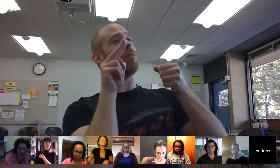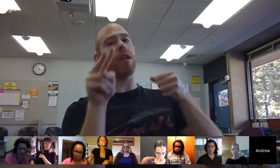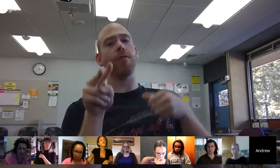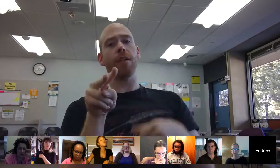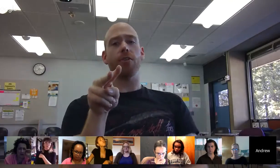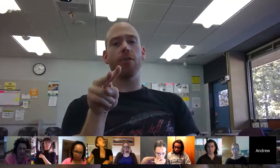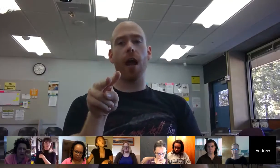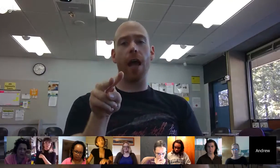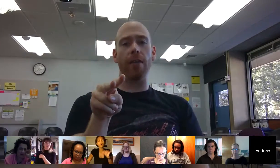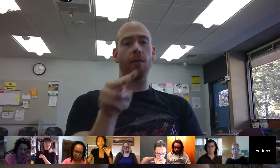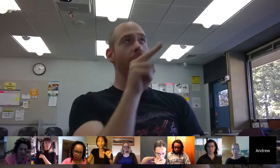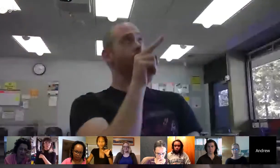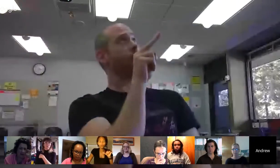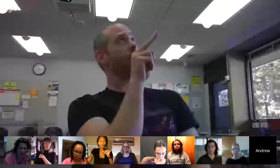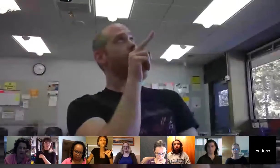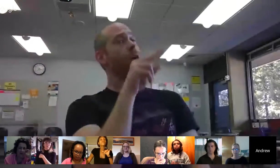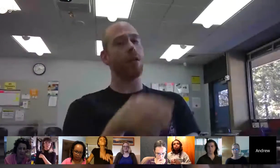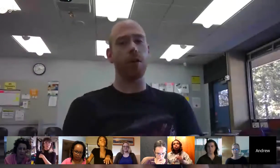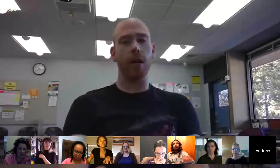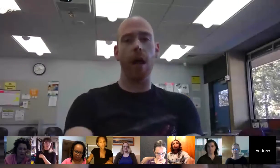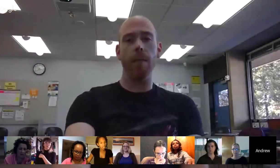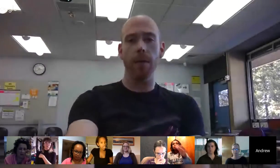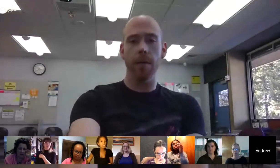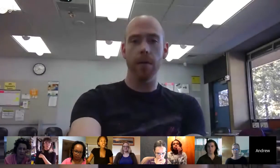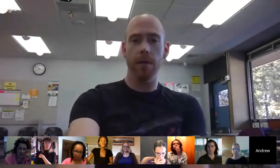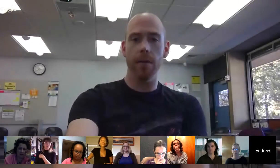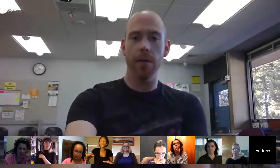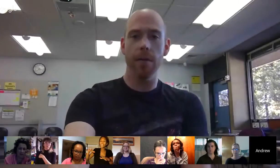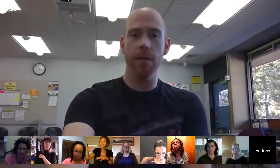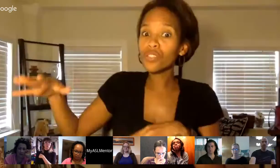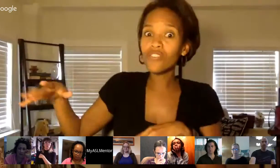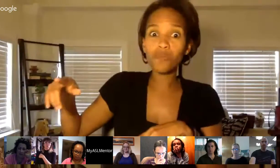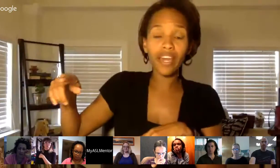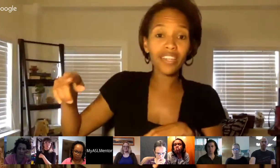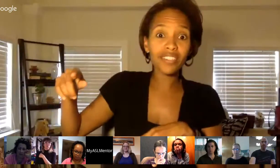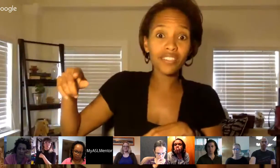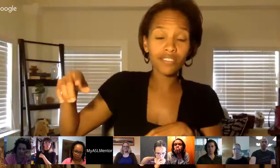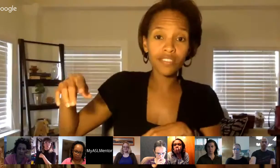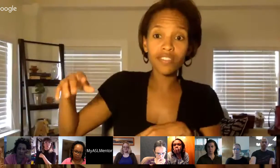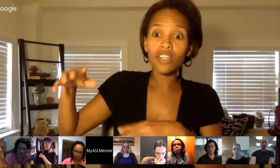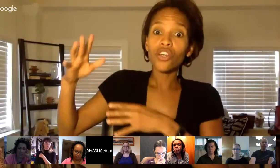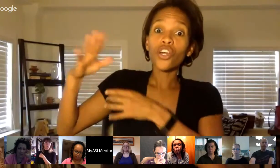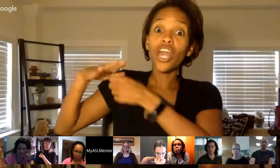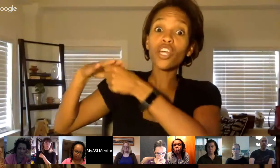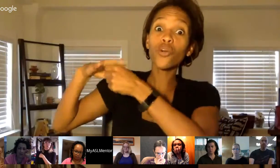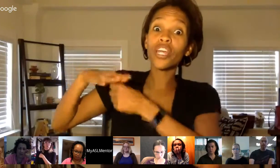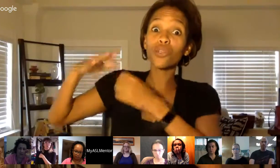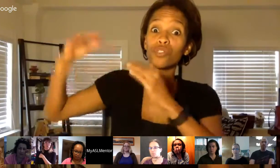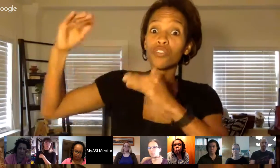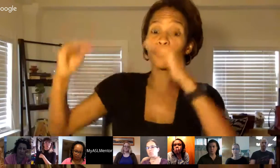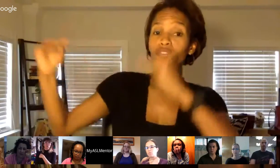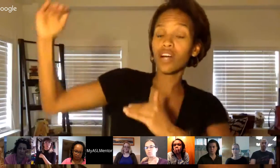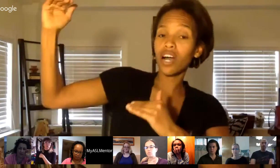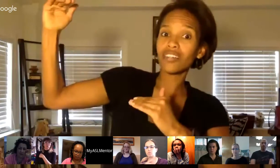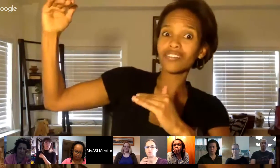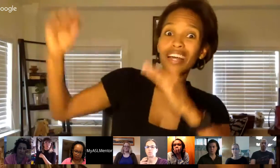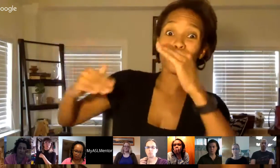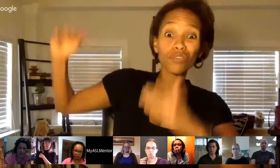She definitely took her eyes away from the camera and looked up. So great use of space, great use